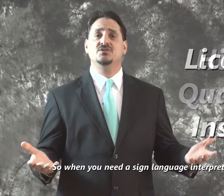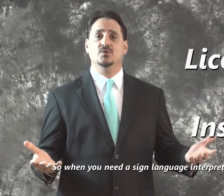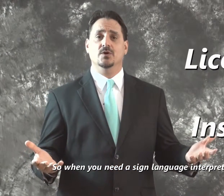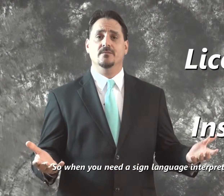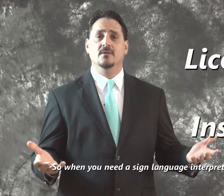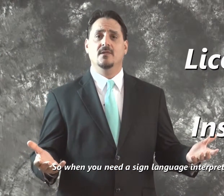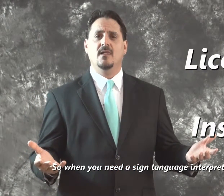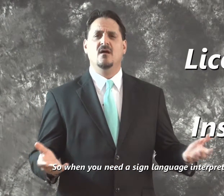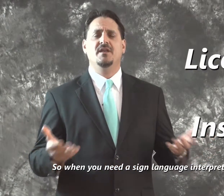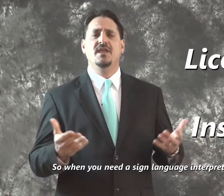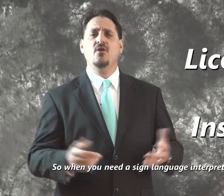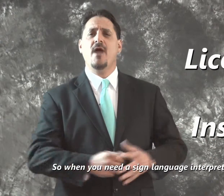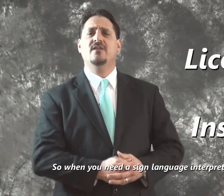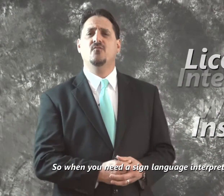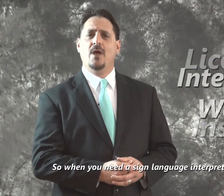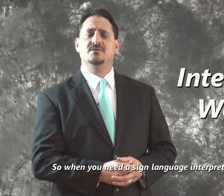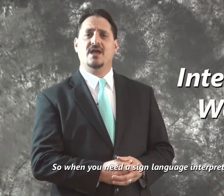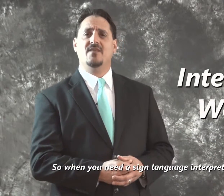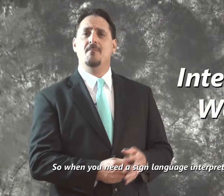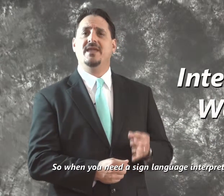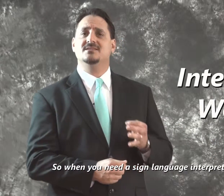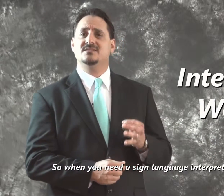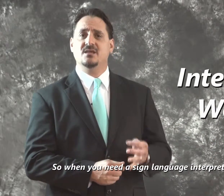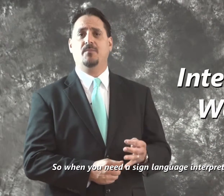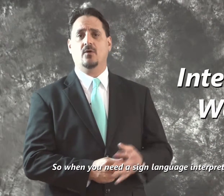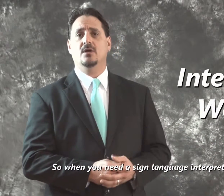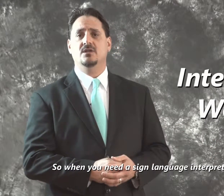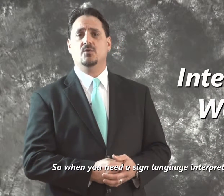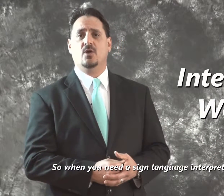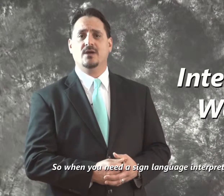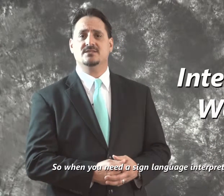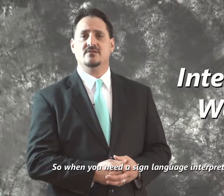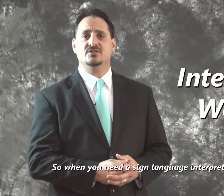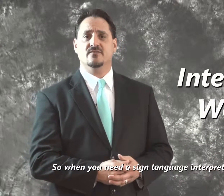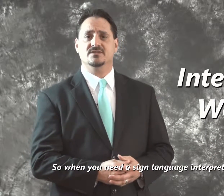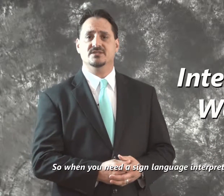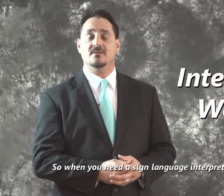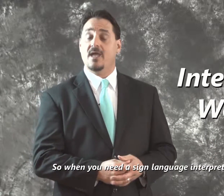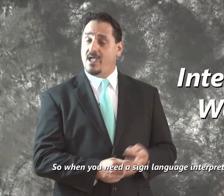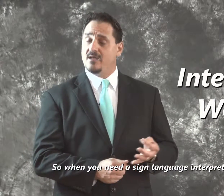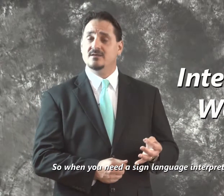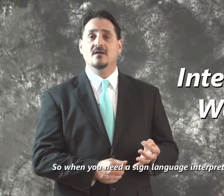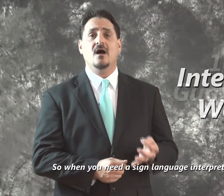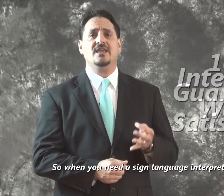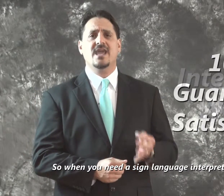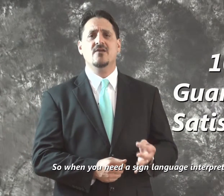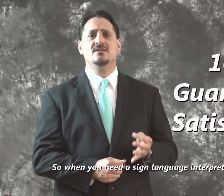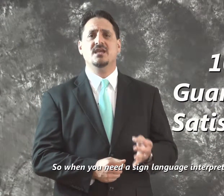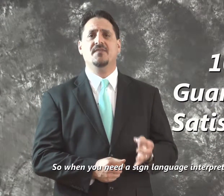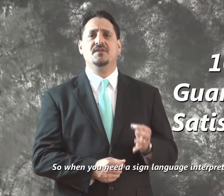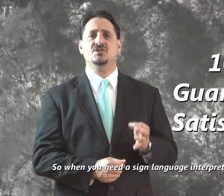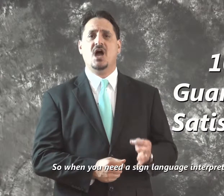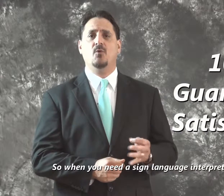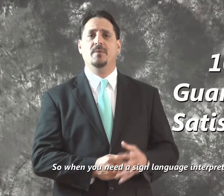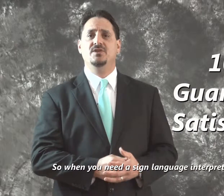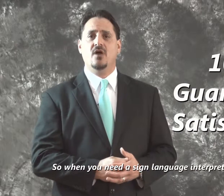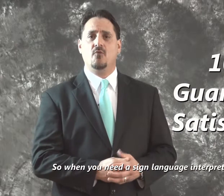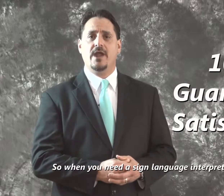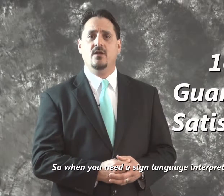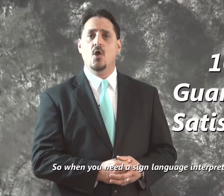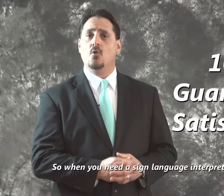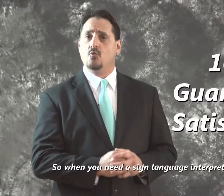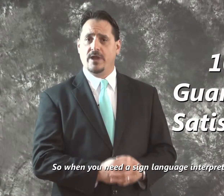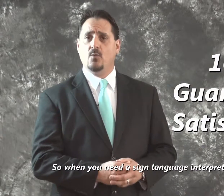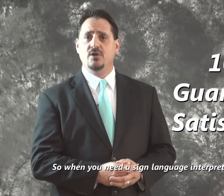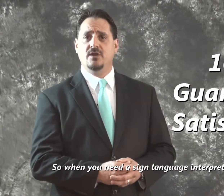licensed and insured an interactive website that make it simple to request our services and a guarantee that the job will be